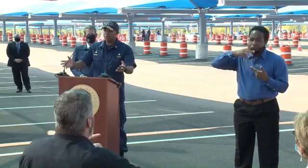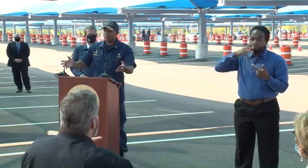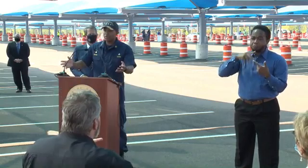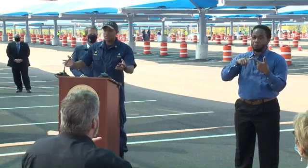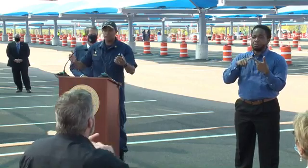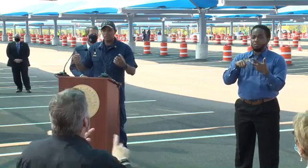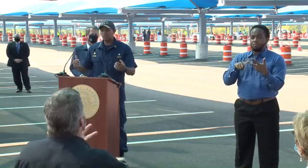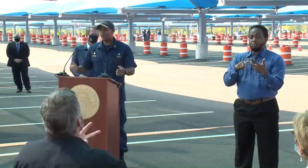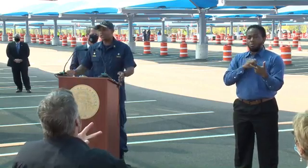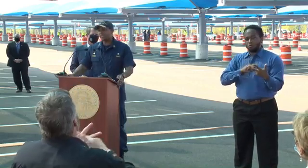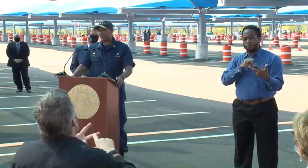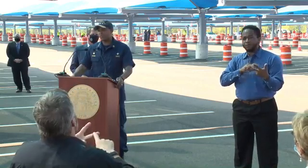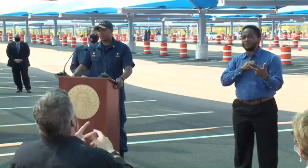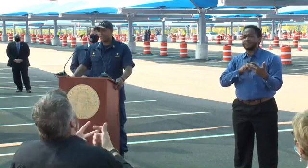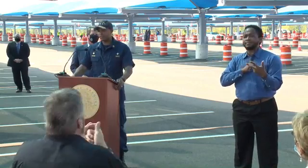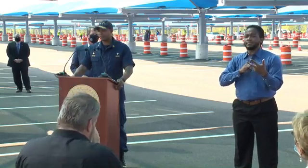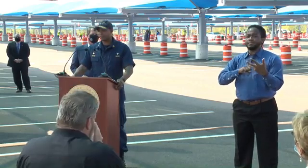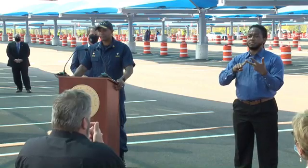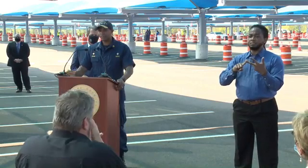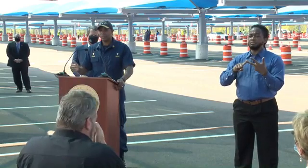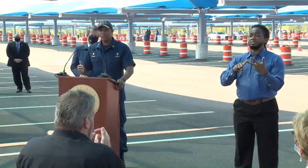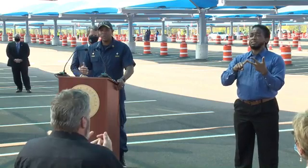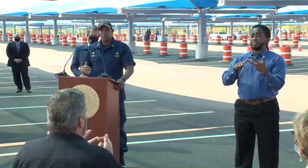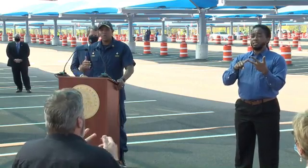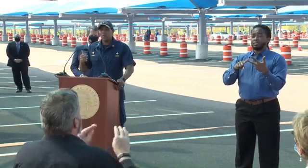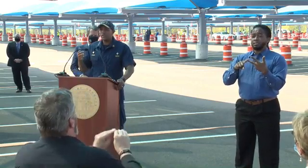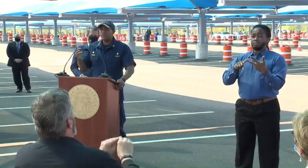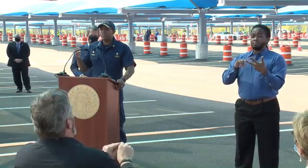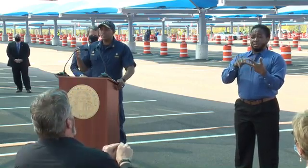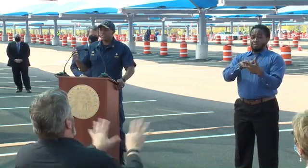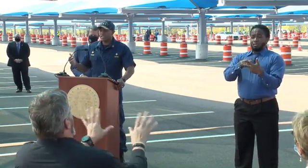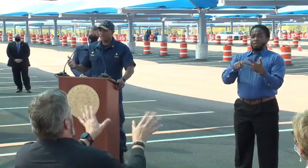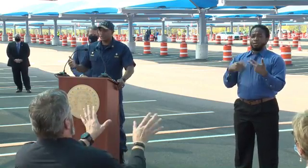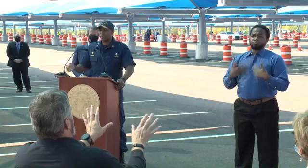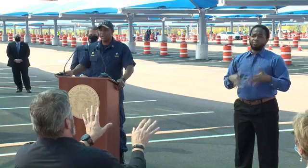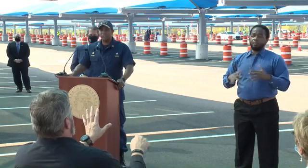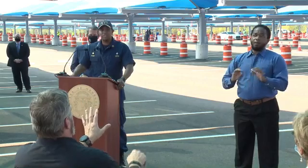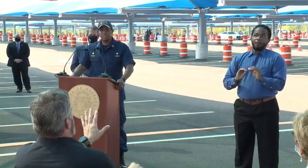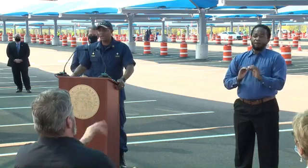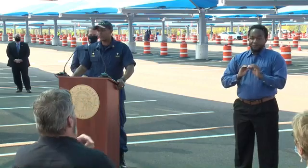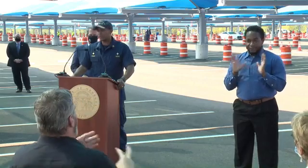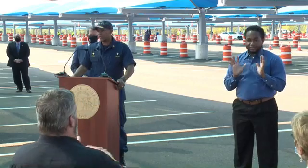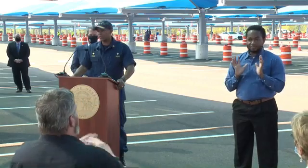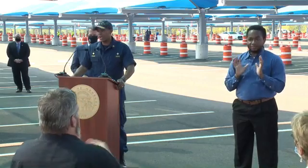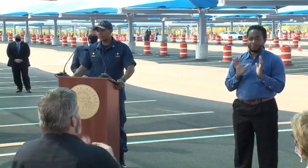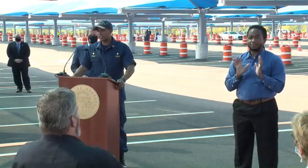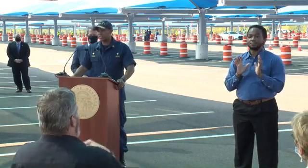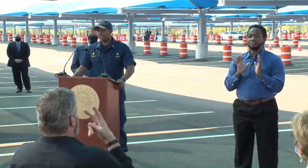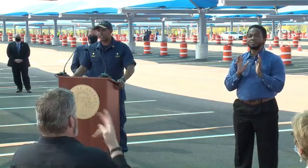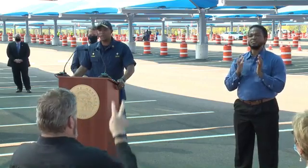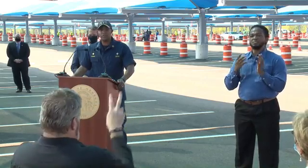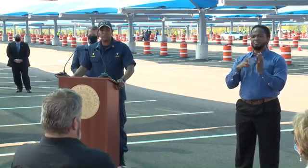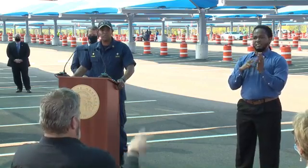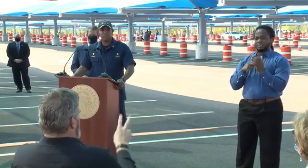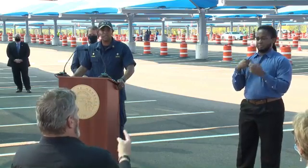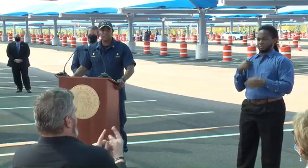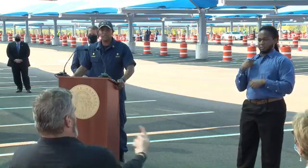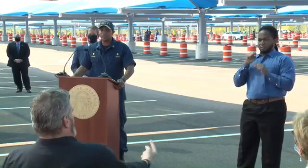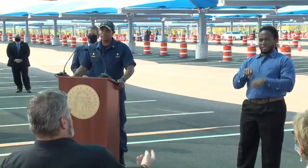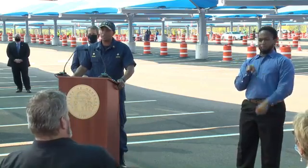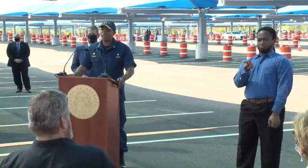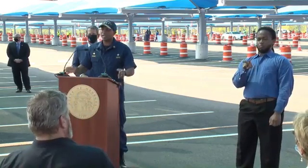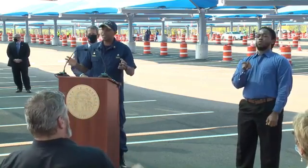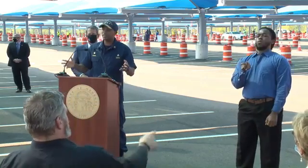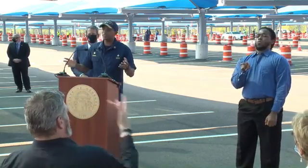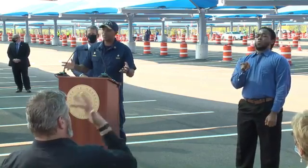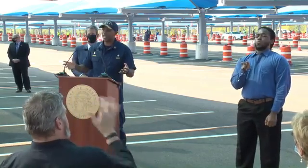from you, you're going to know to stay away from me. What we've discovered about this novel coronavirus is that a large number of cases